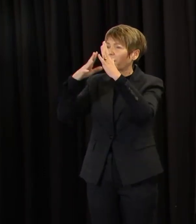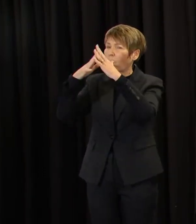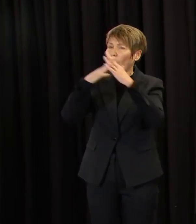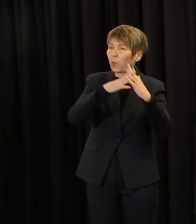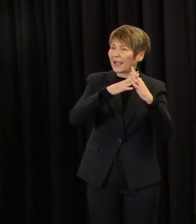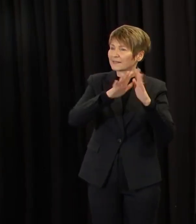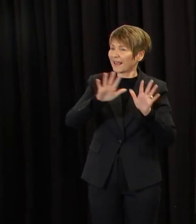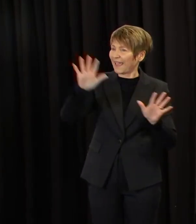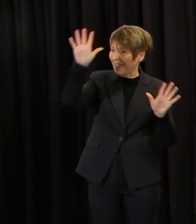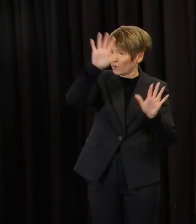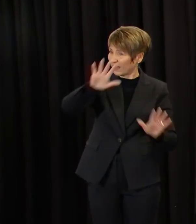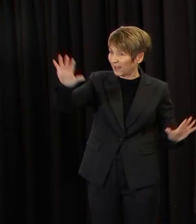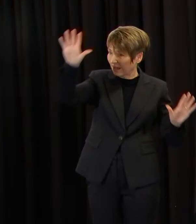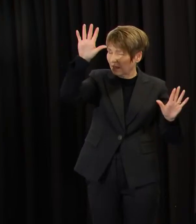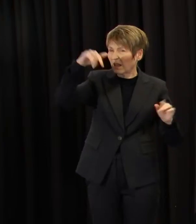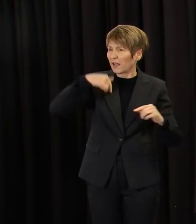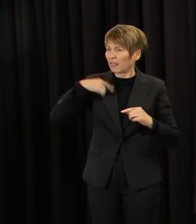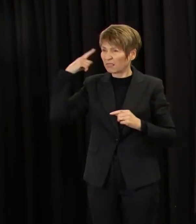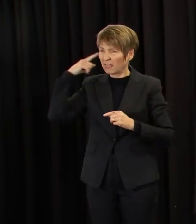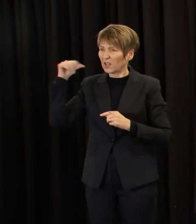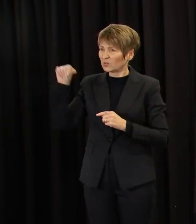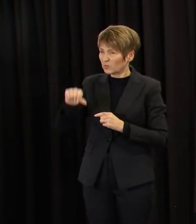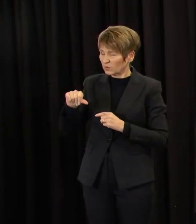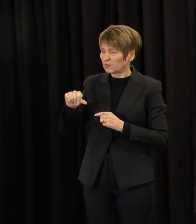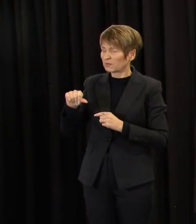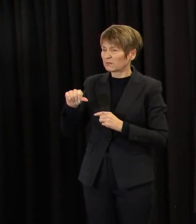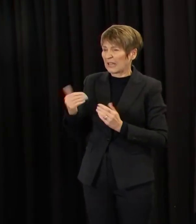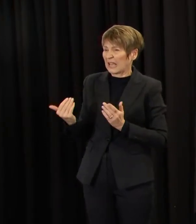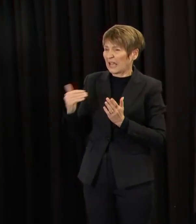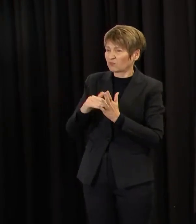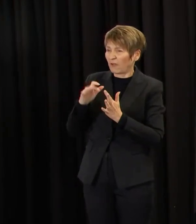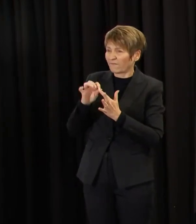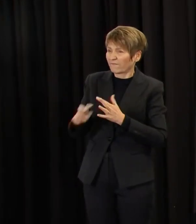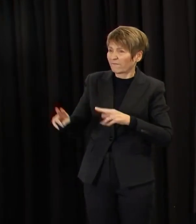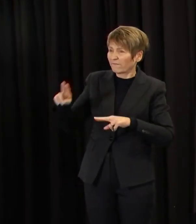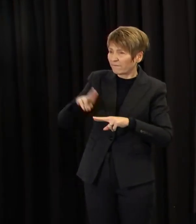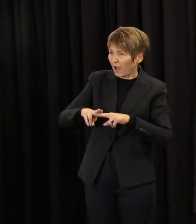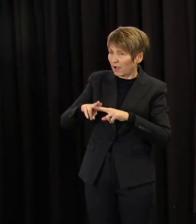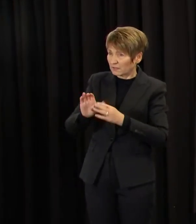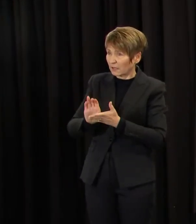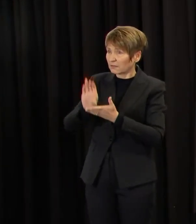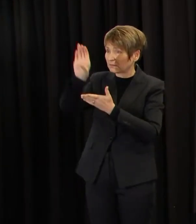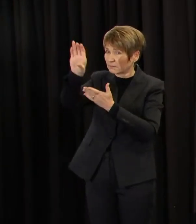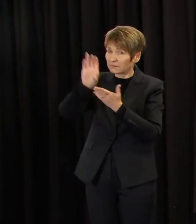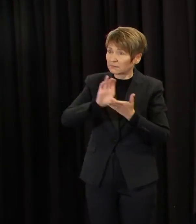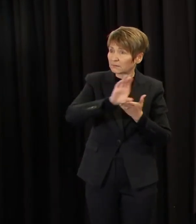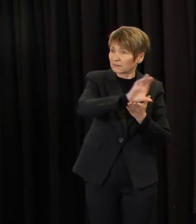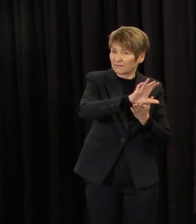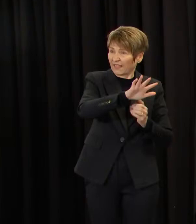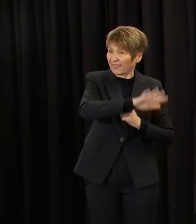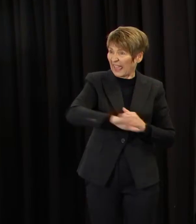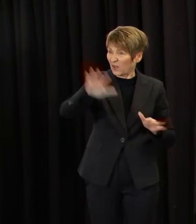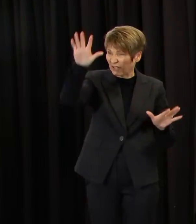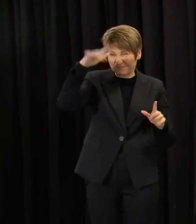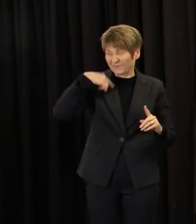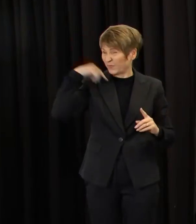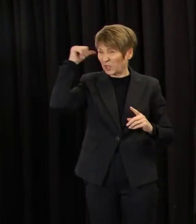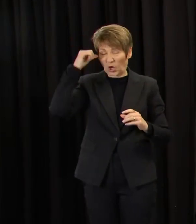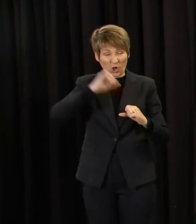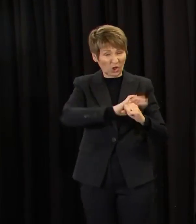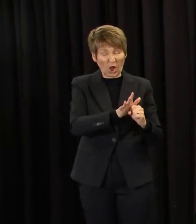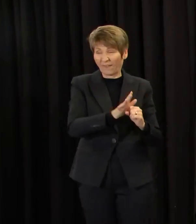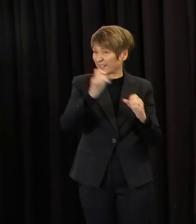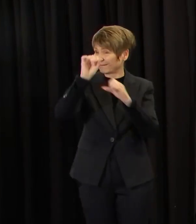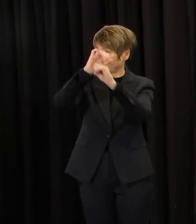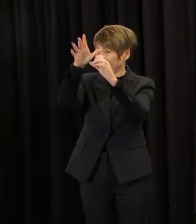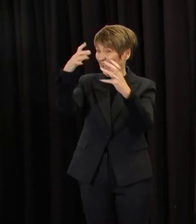certainly we've got 22 state clinics. 22 of our 50+ state clinics are in the west, in the north, and in the